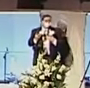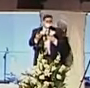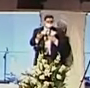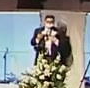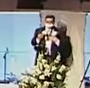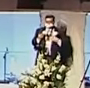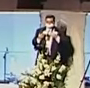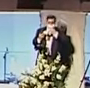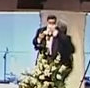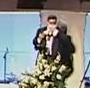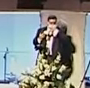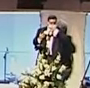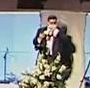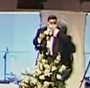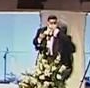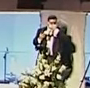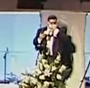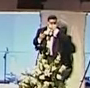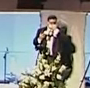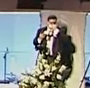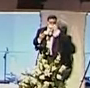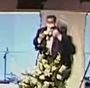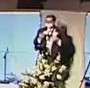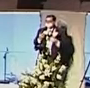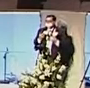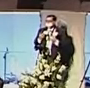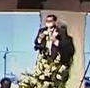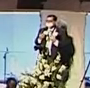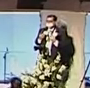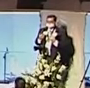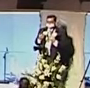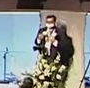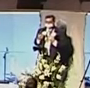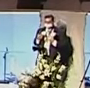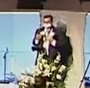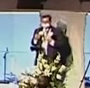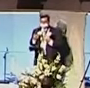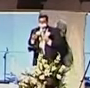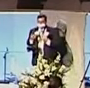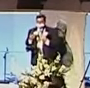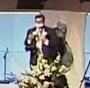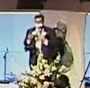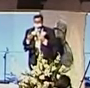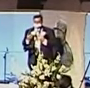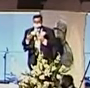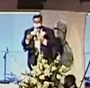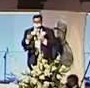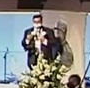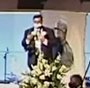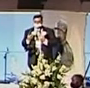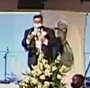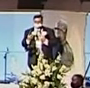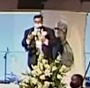so that the service may begin to honor the memory and the legacy of Mr. George Floyd.